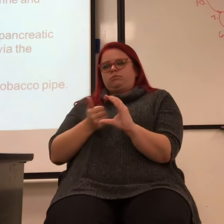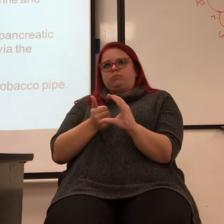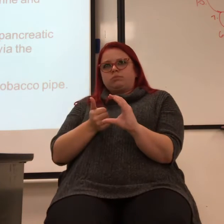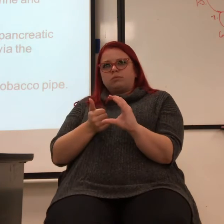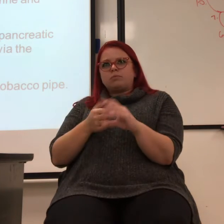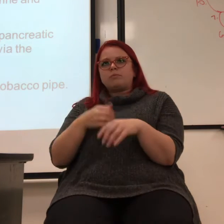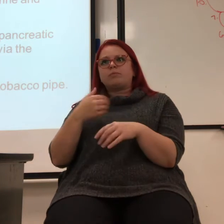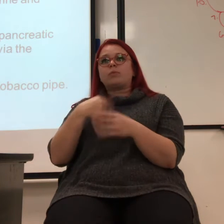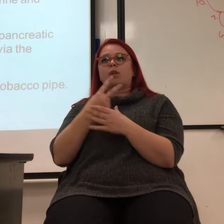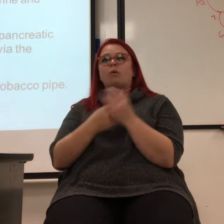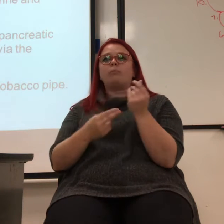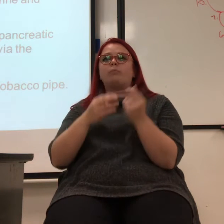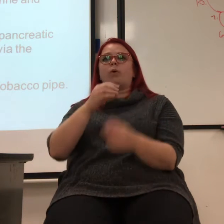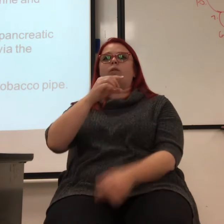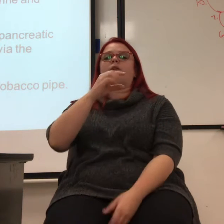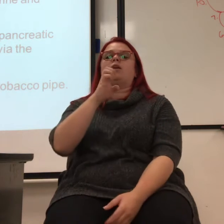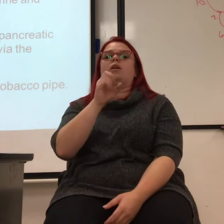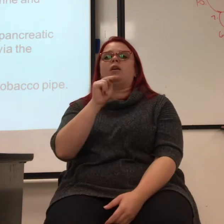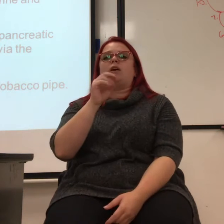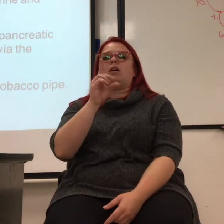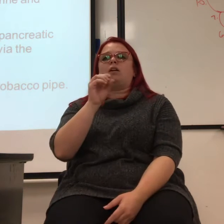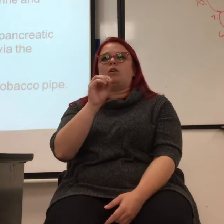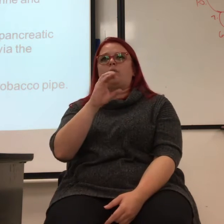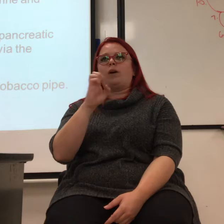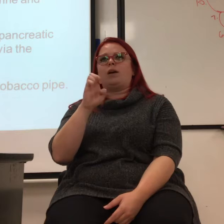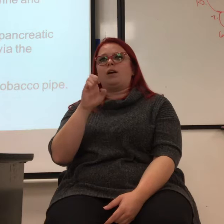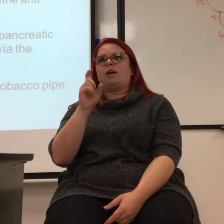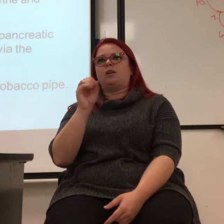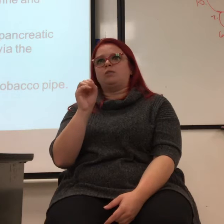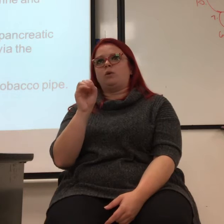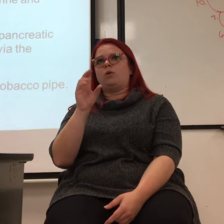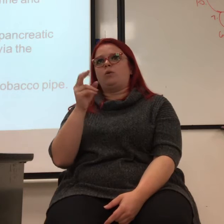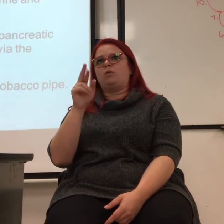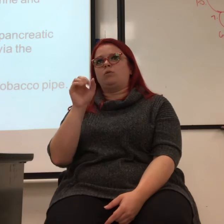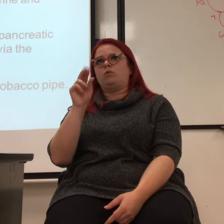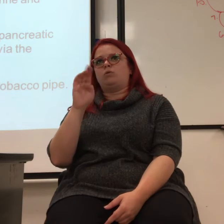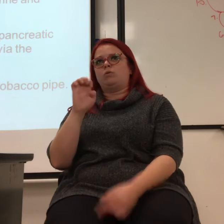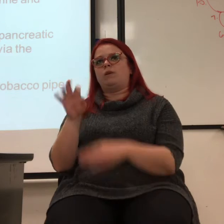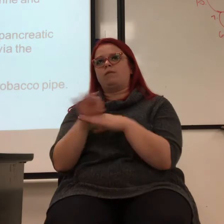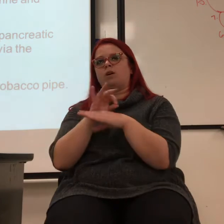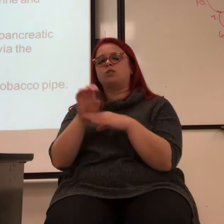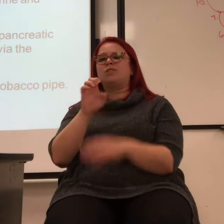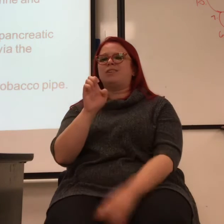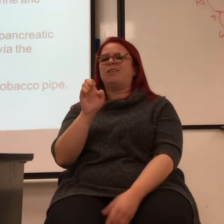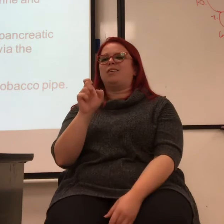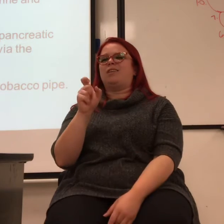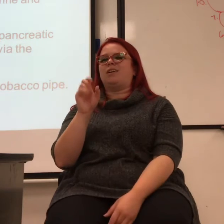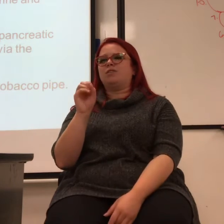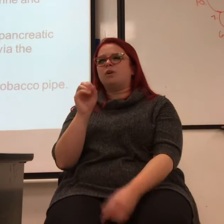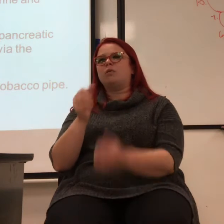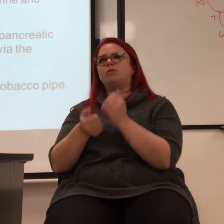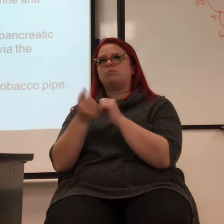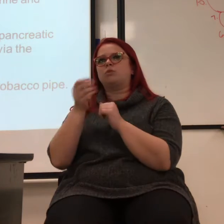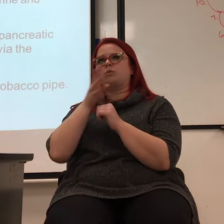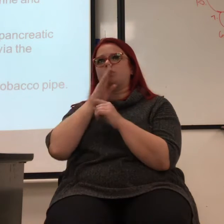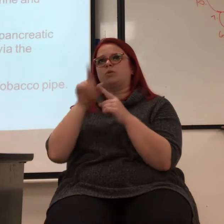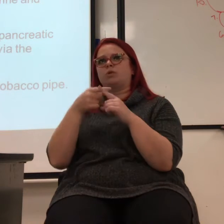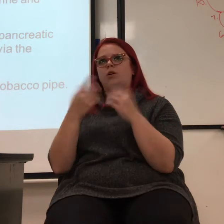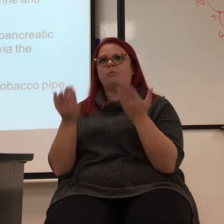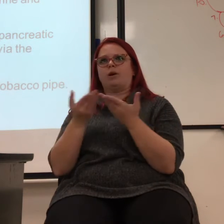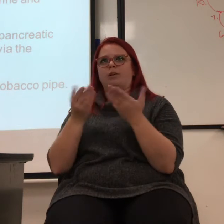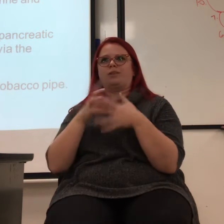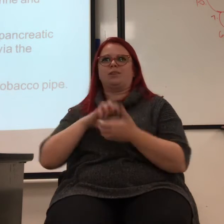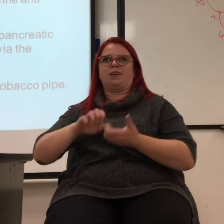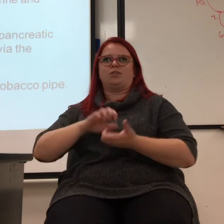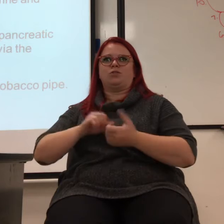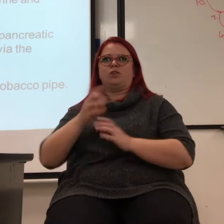both endocrine and exocrine function. The exocrine secretions are mostly what we talk about here in a digestion